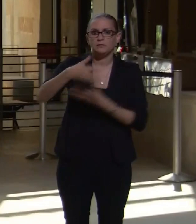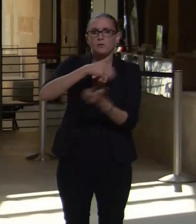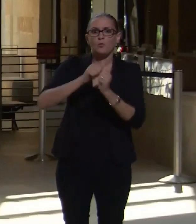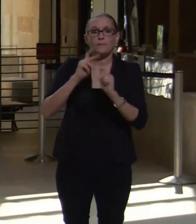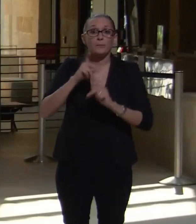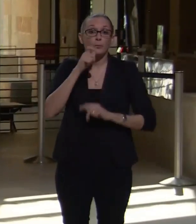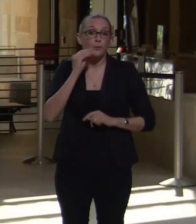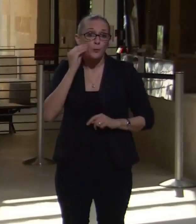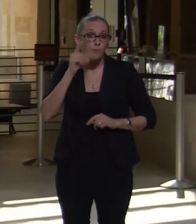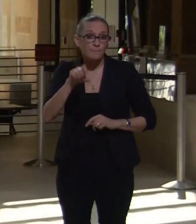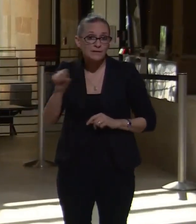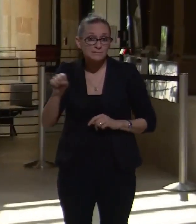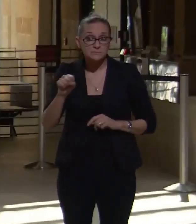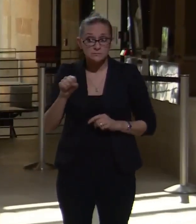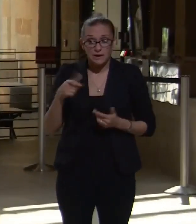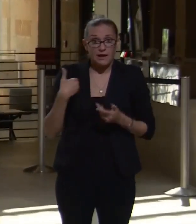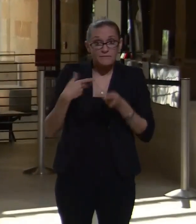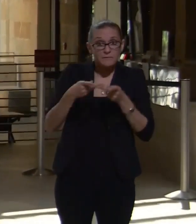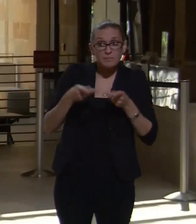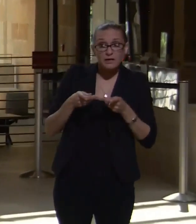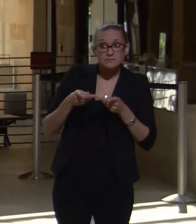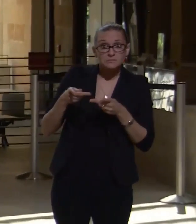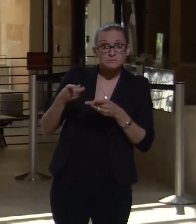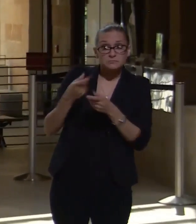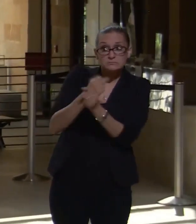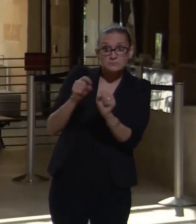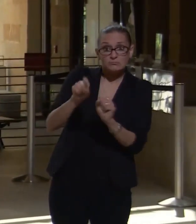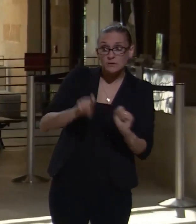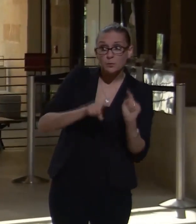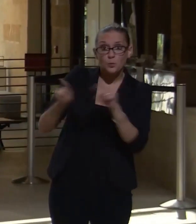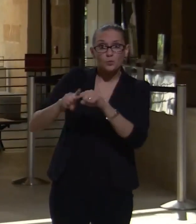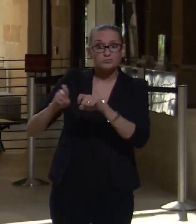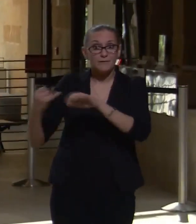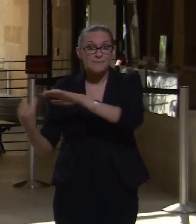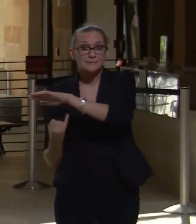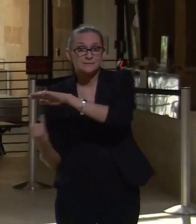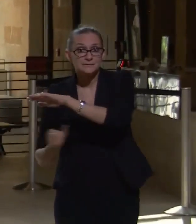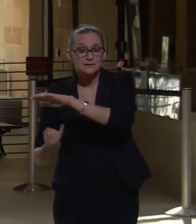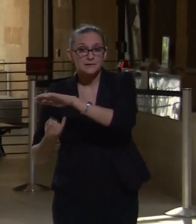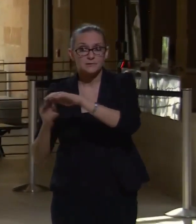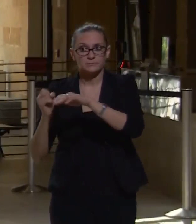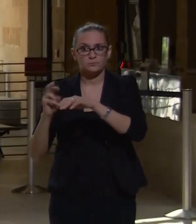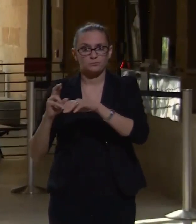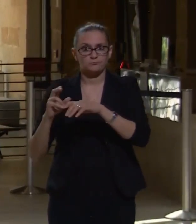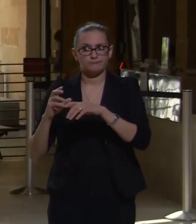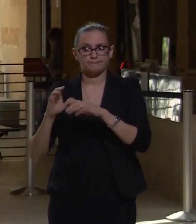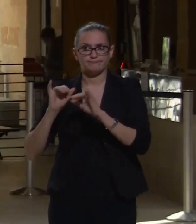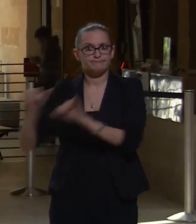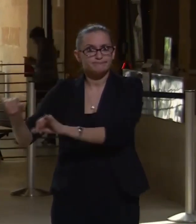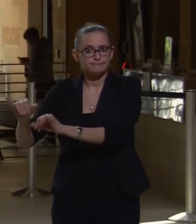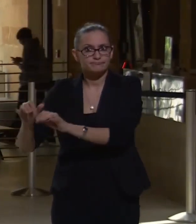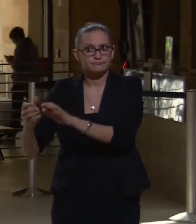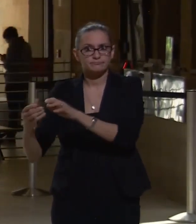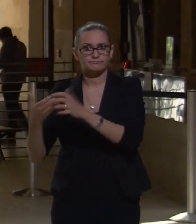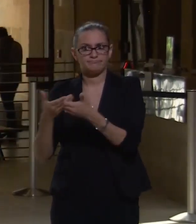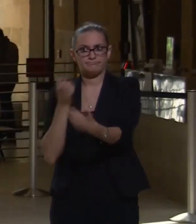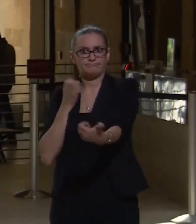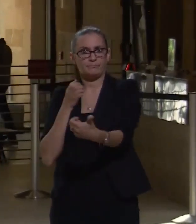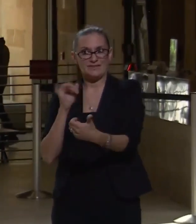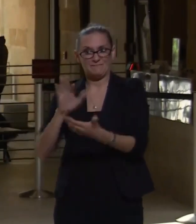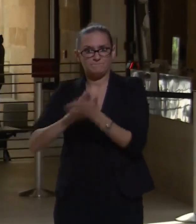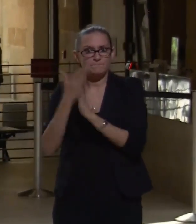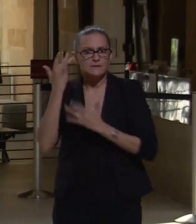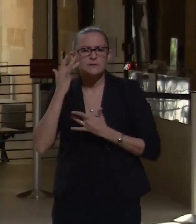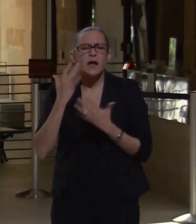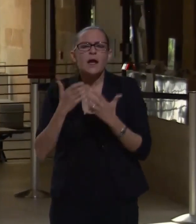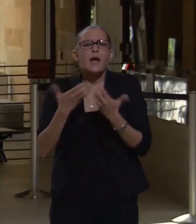experiencing homelessness? Are there places where they'll be able to go to isolate or quarantine if they get sick? And just kind of